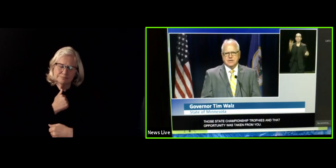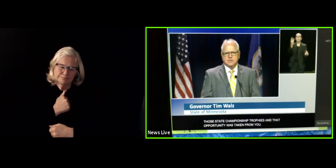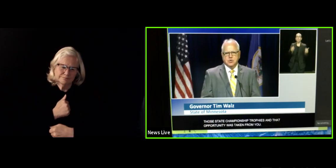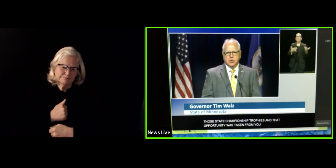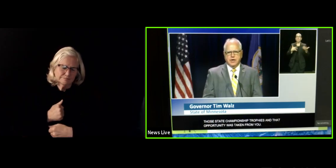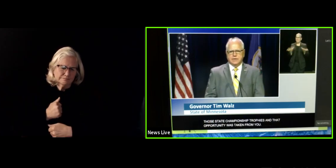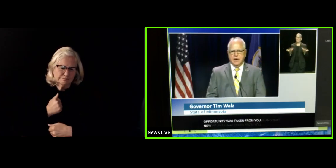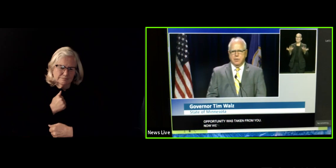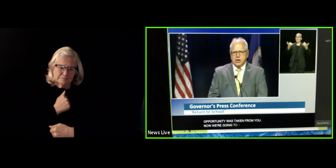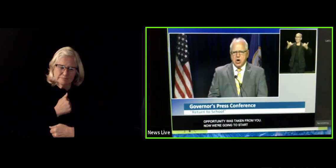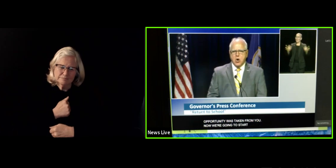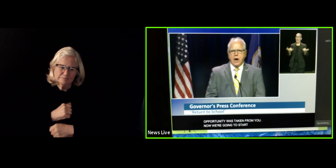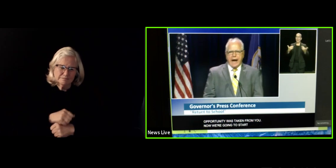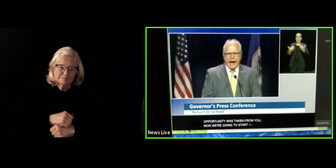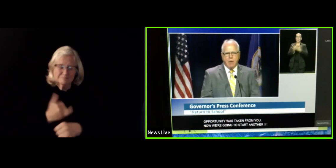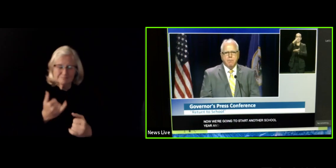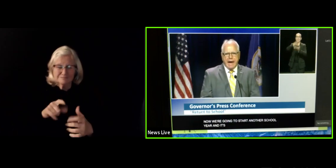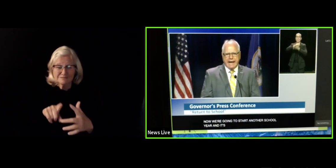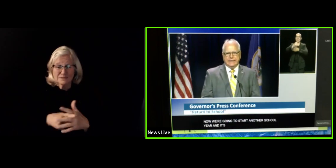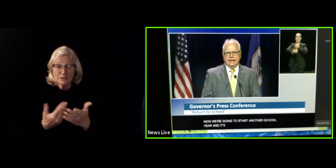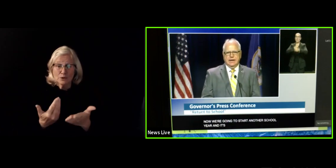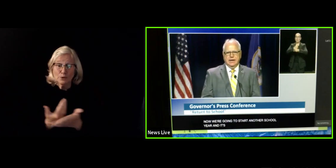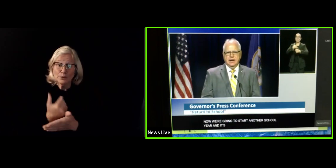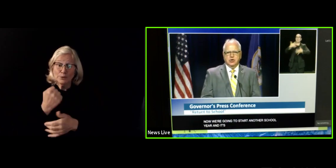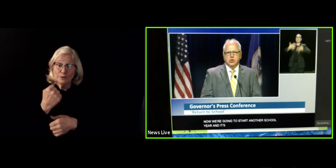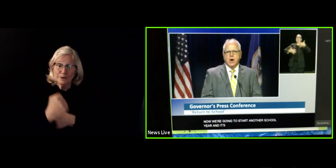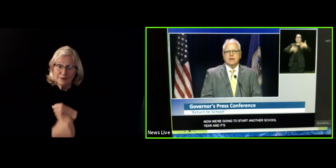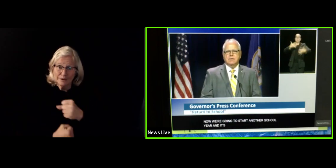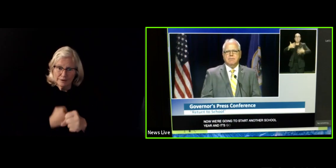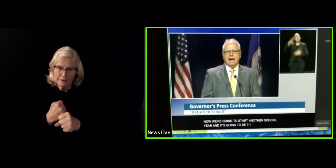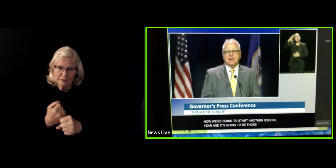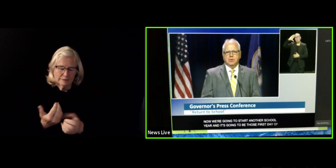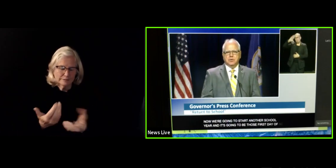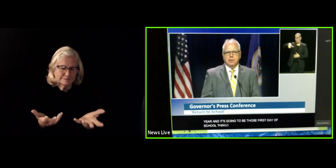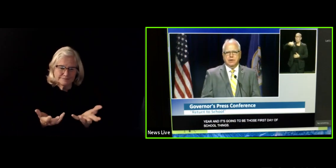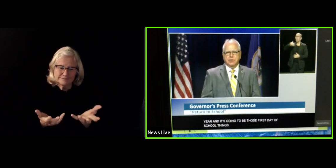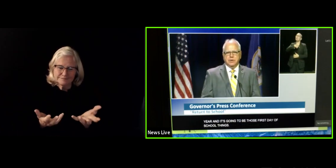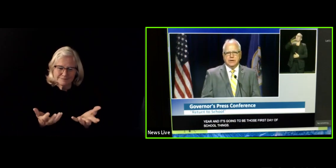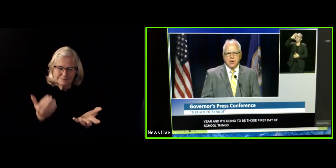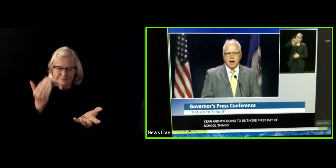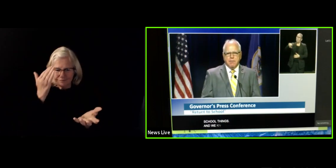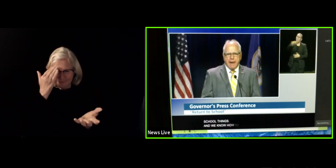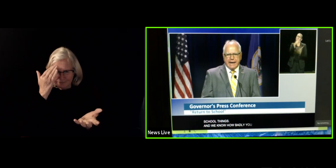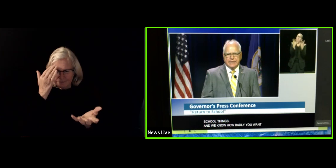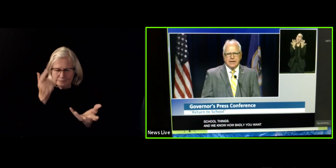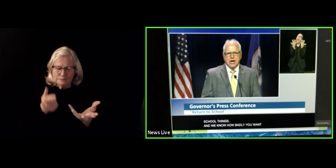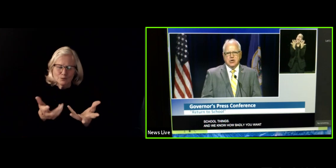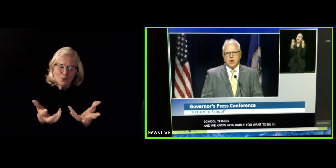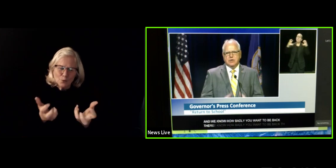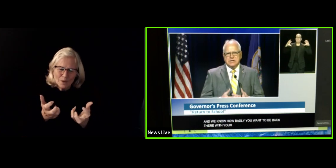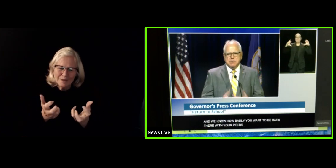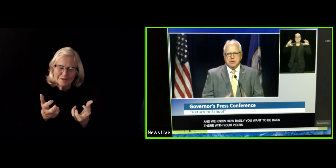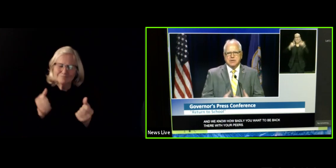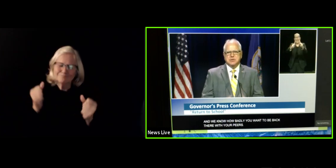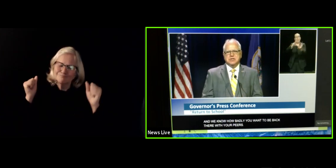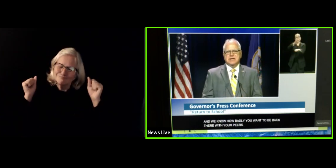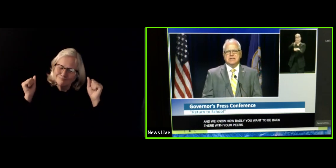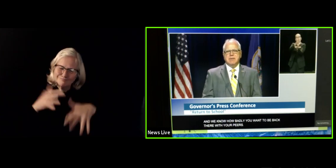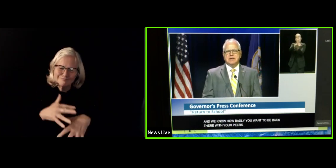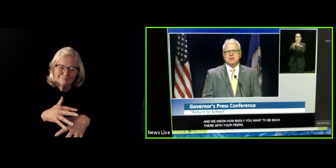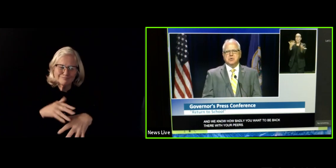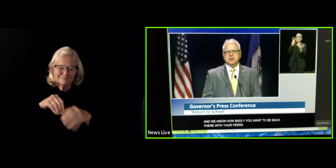days of school things. And we know how badly you want to be back there with your peers. We know how badly you want to experience those